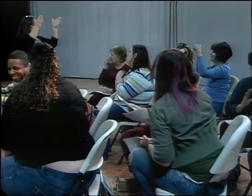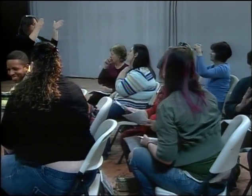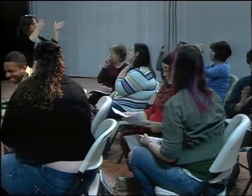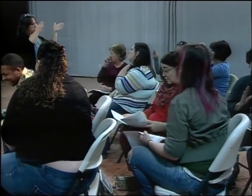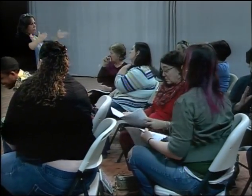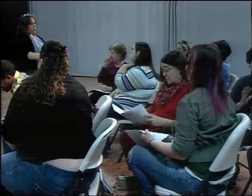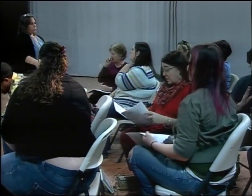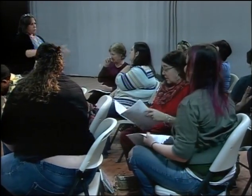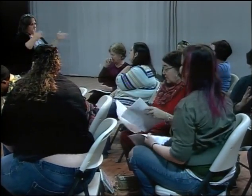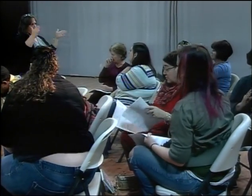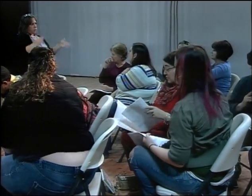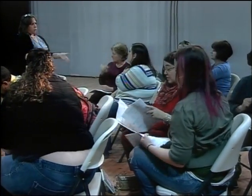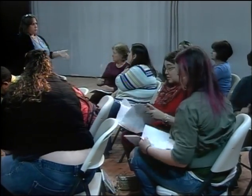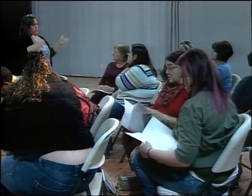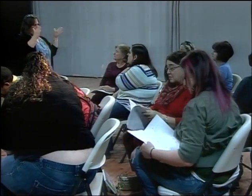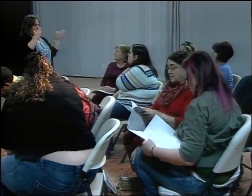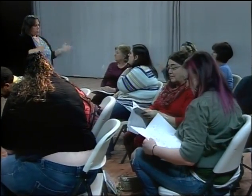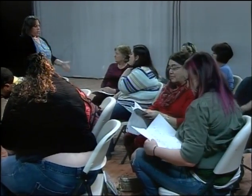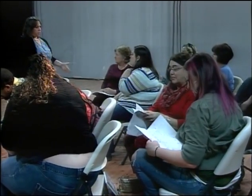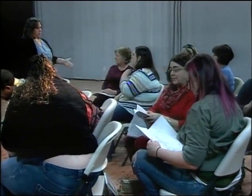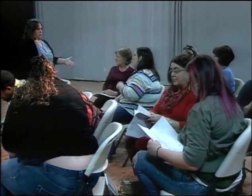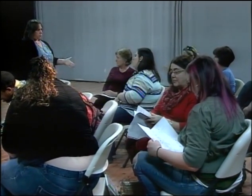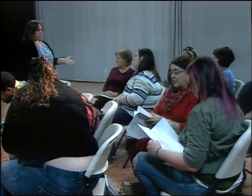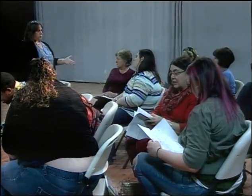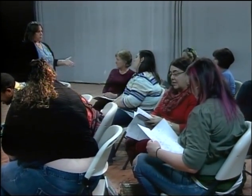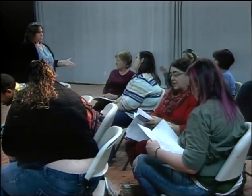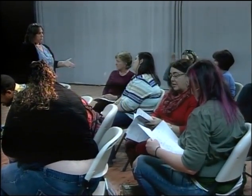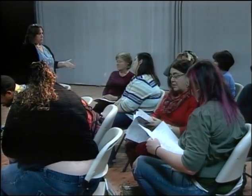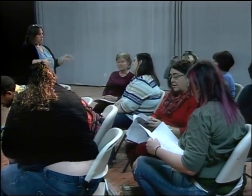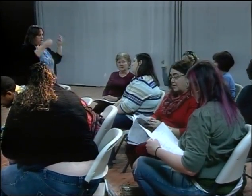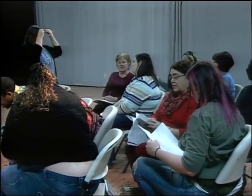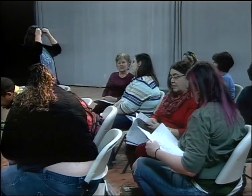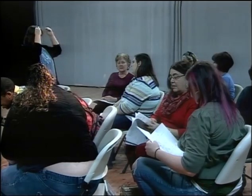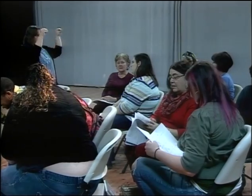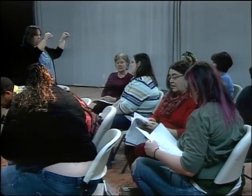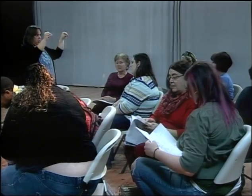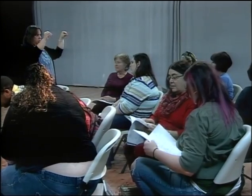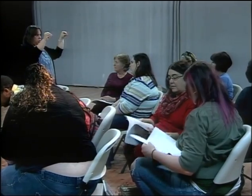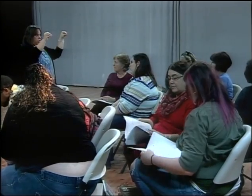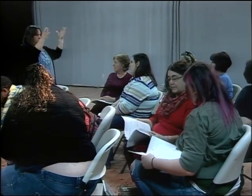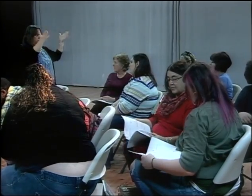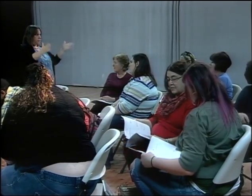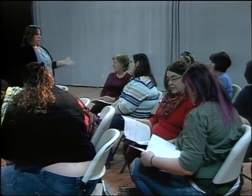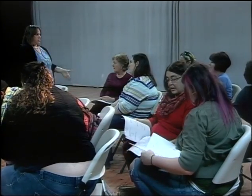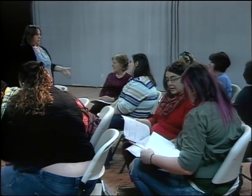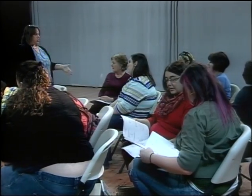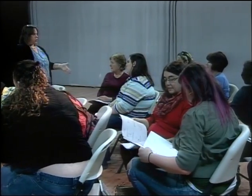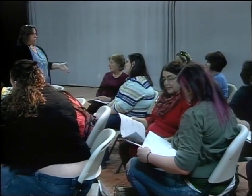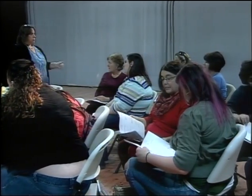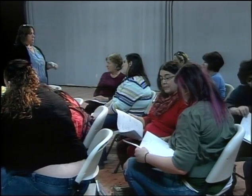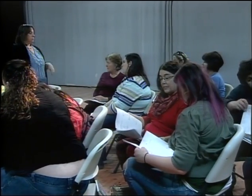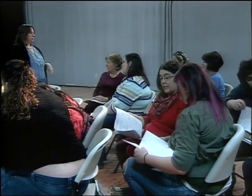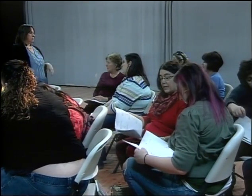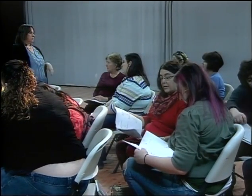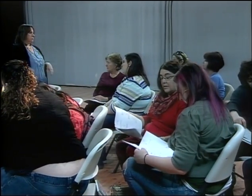this is a person marker, you always bring it down as a person. So I can teach, and then I'm a teacher.